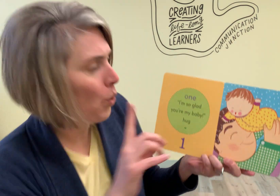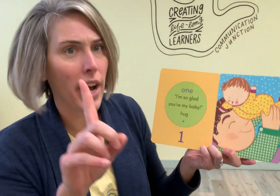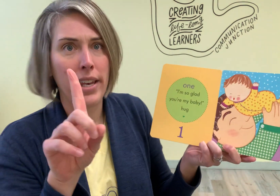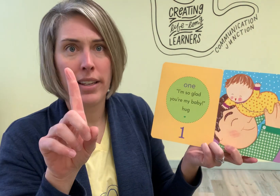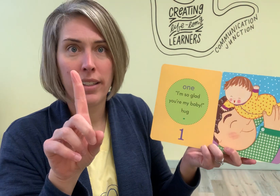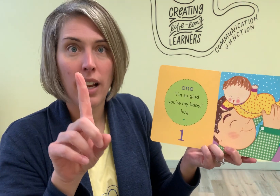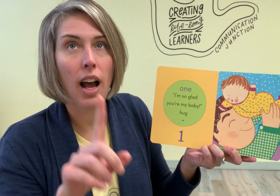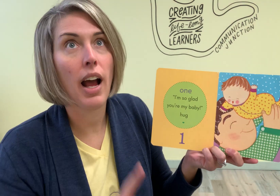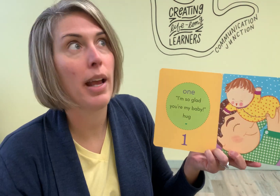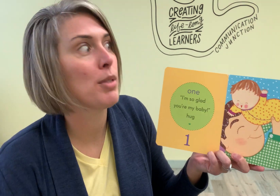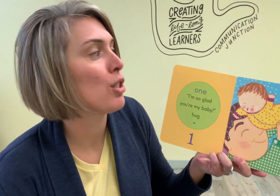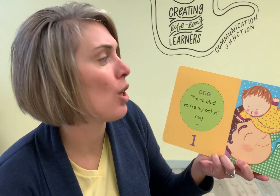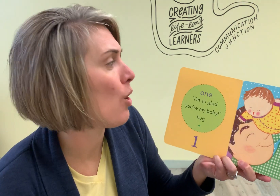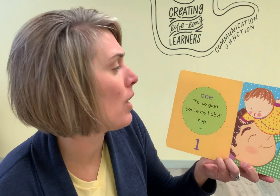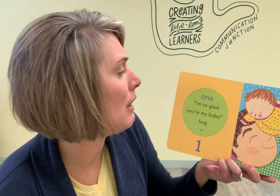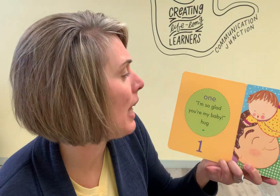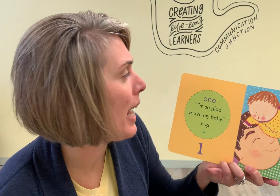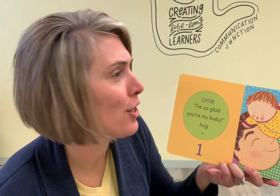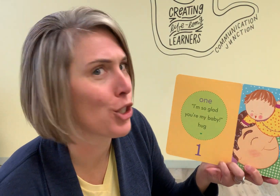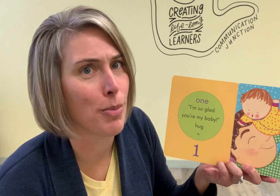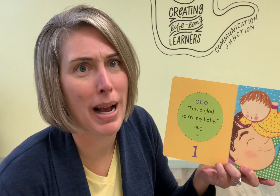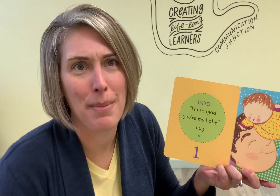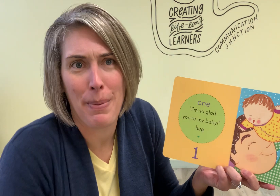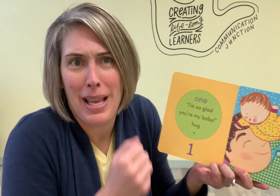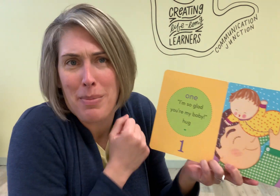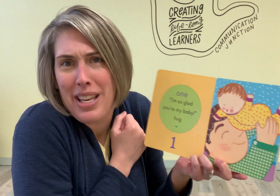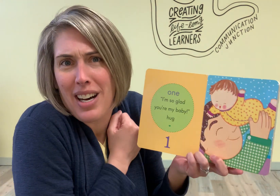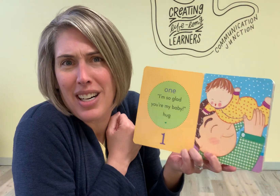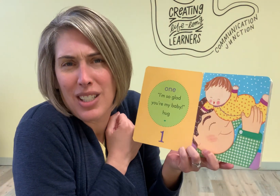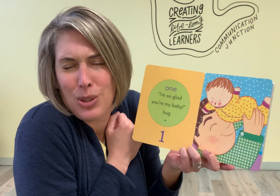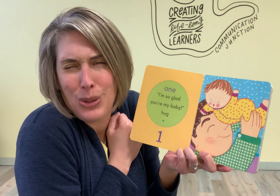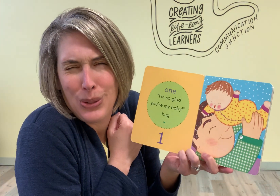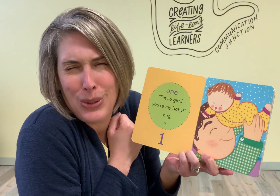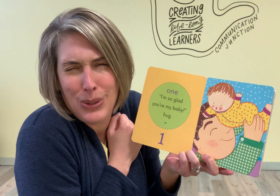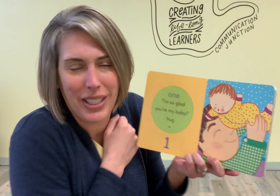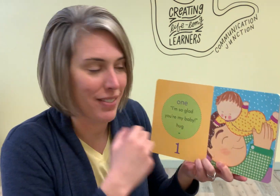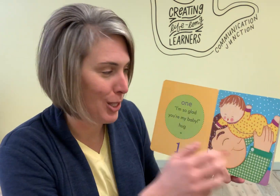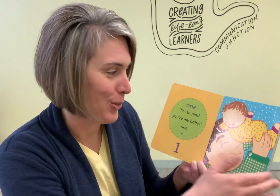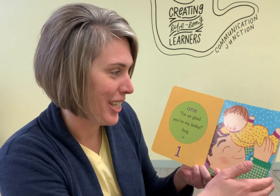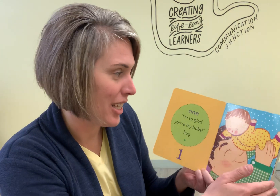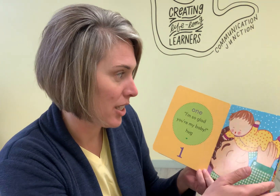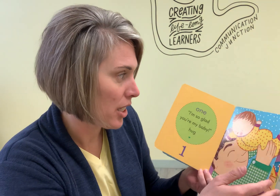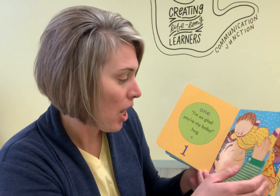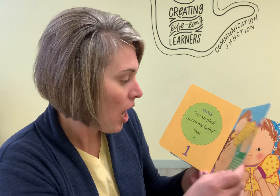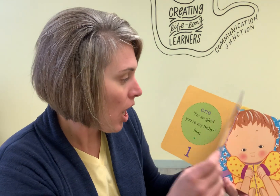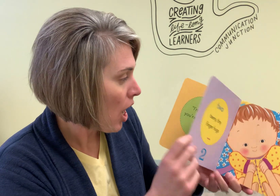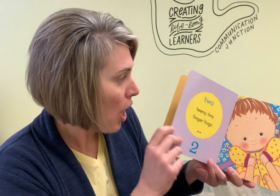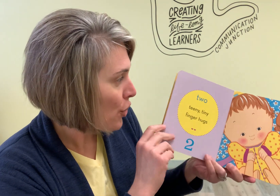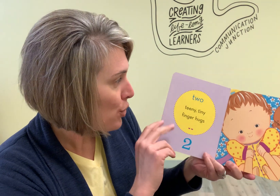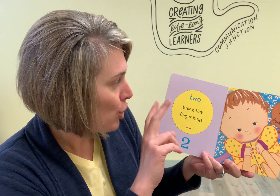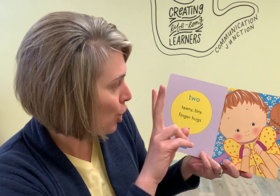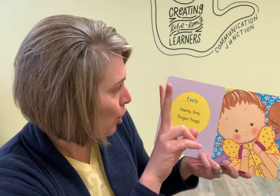1. I'm so glad you're my baby hug. Ooh, give a squeeze.